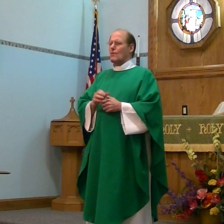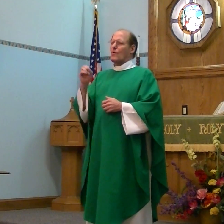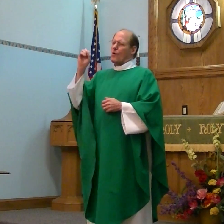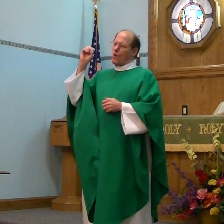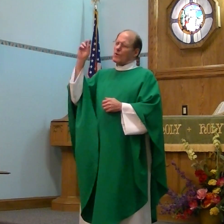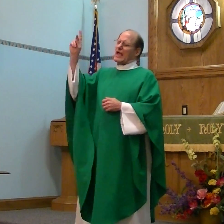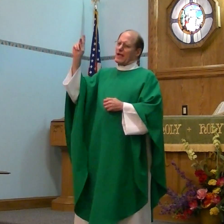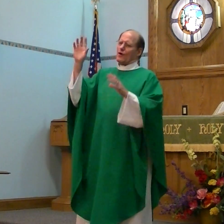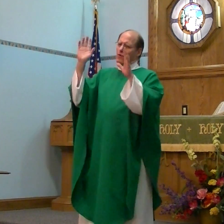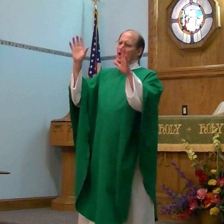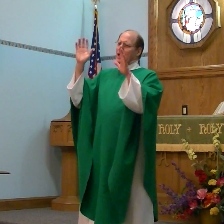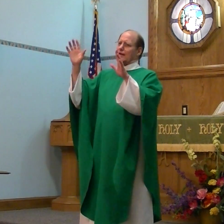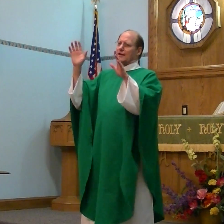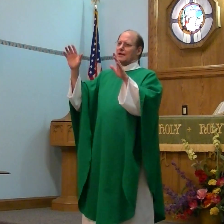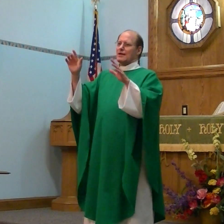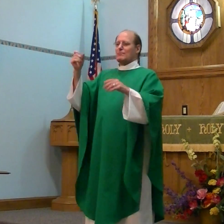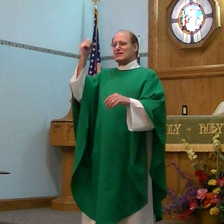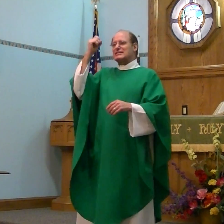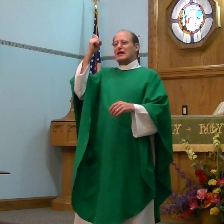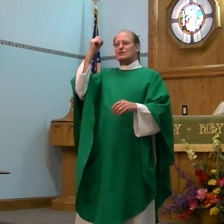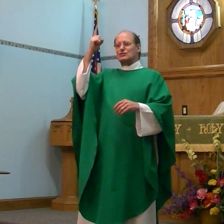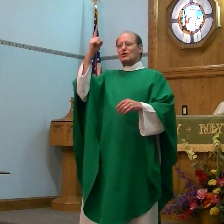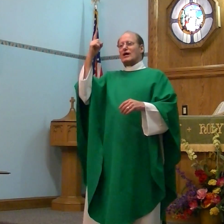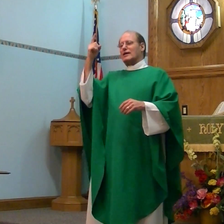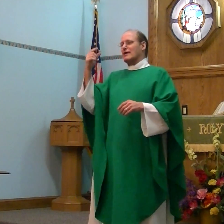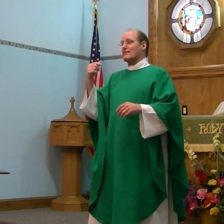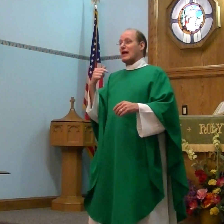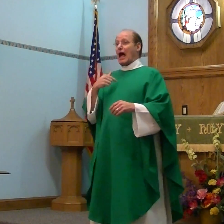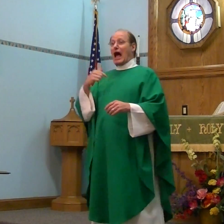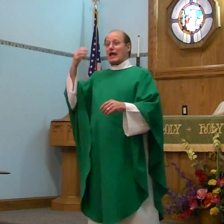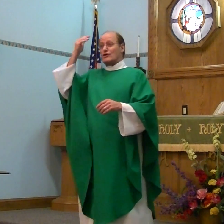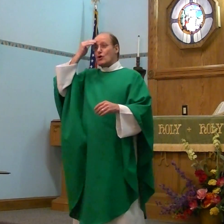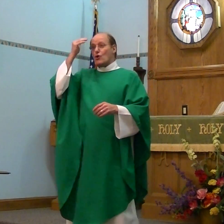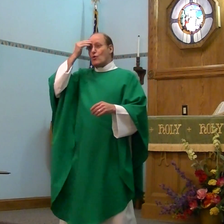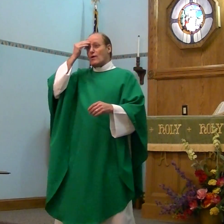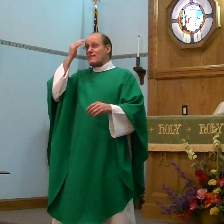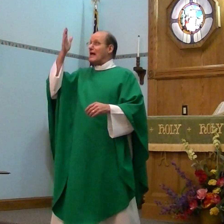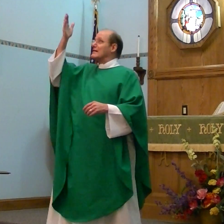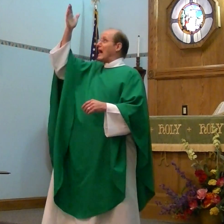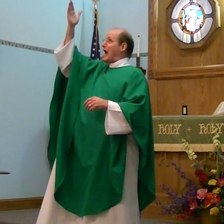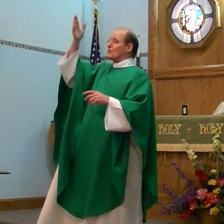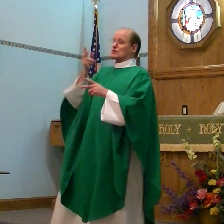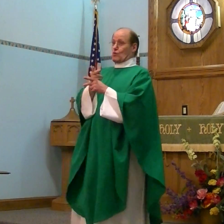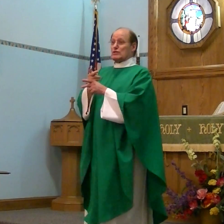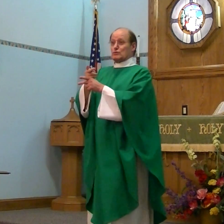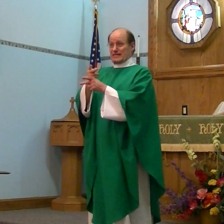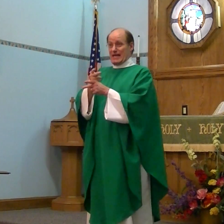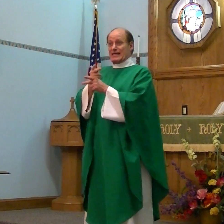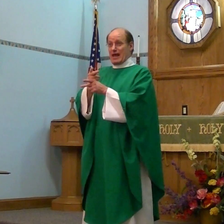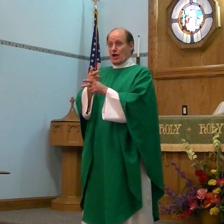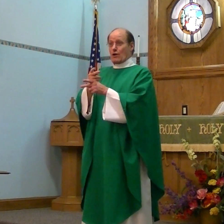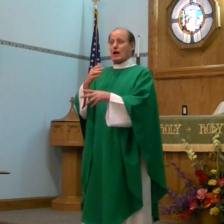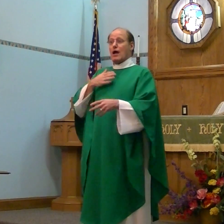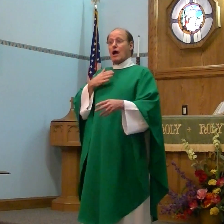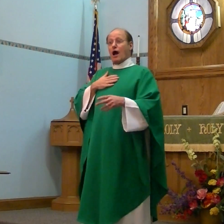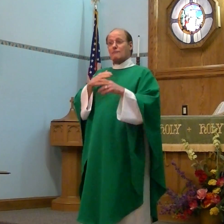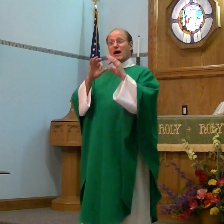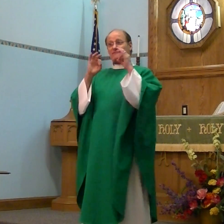Okay, okay, But she understood that I knew that God was going to take care of my